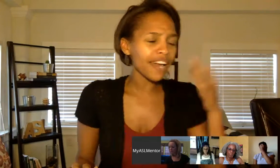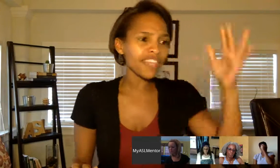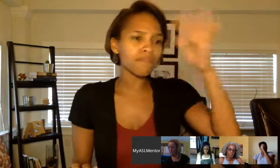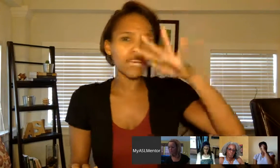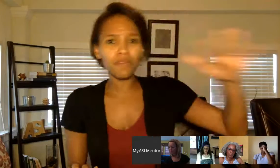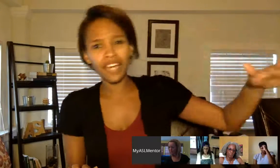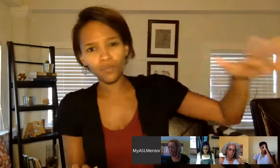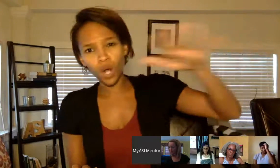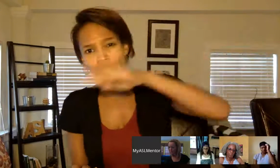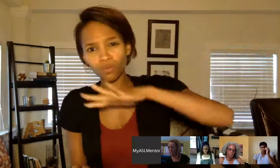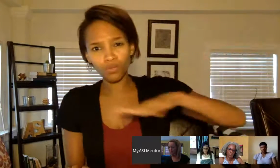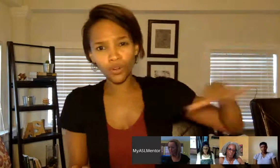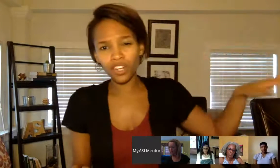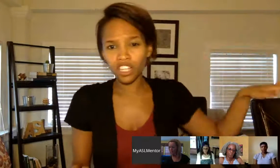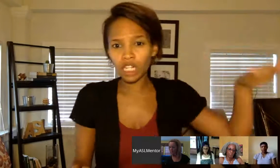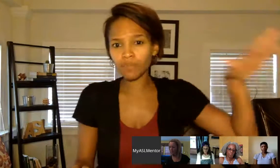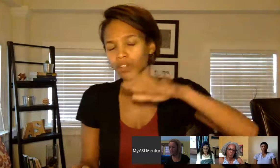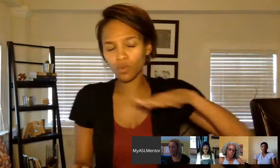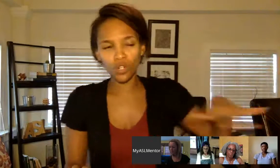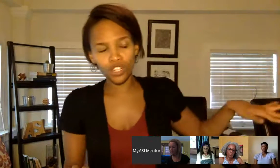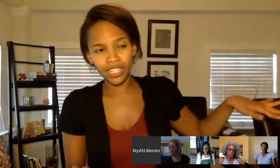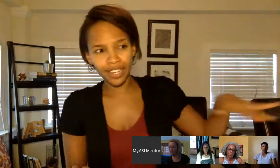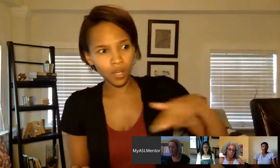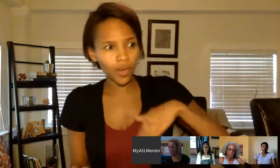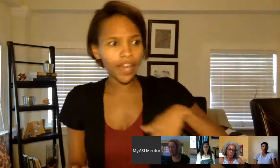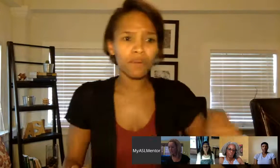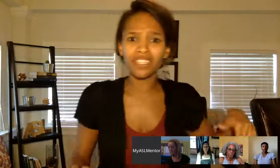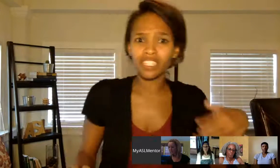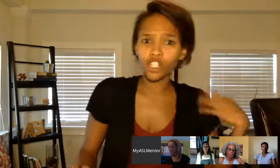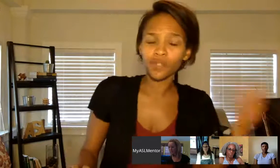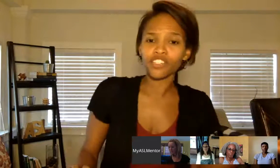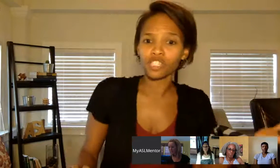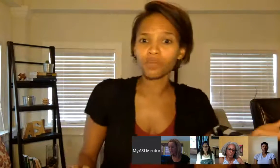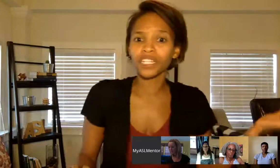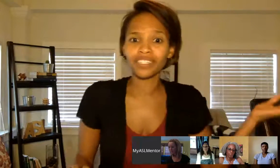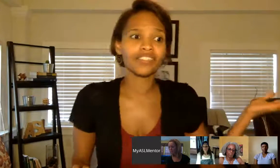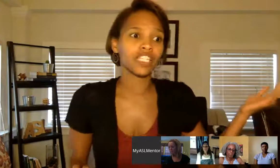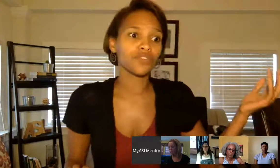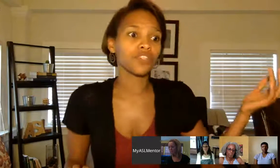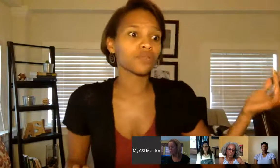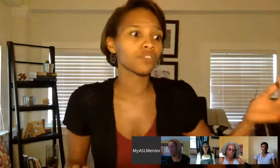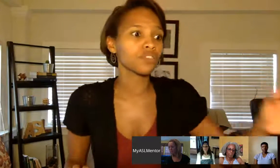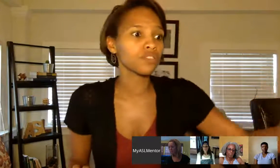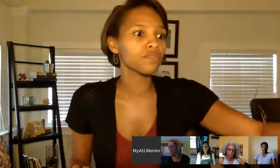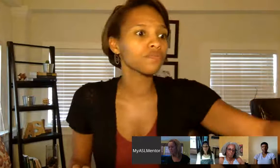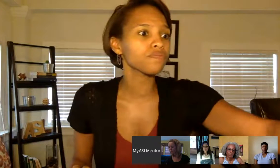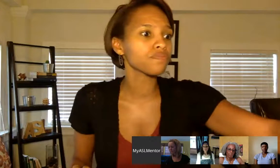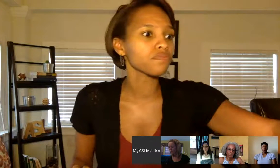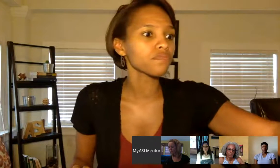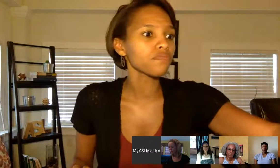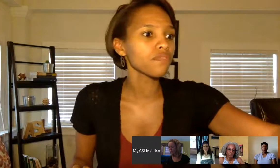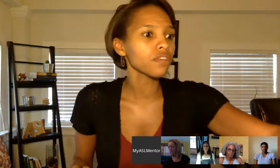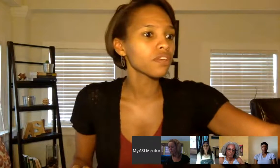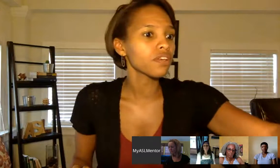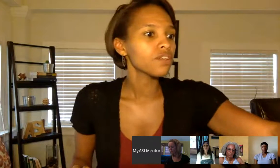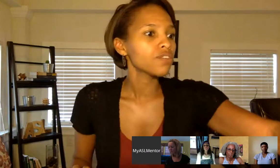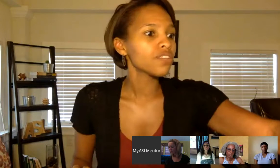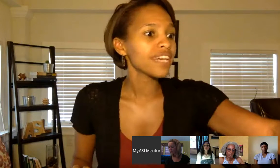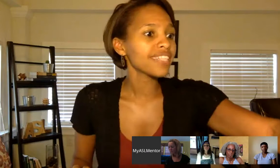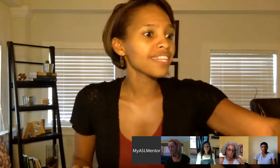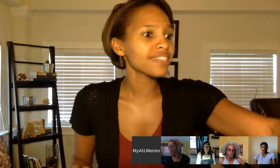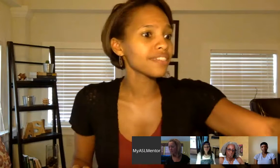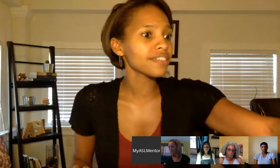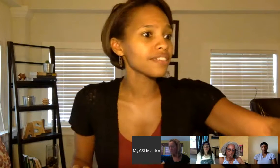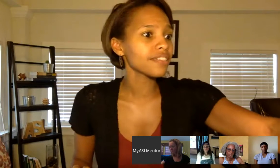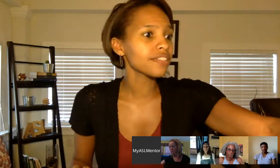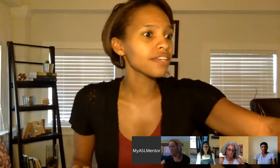this, I think maybe I wrote it a little bit wordy anyway, but the interpretation is pretty concise for this one too. So the